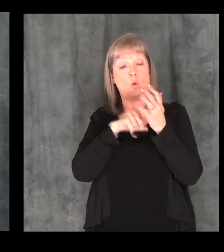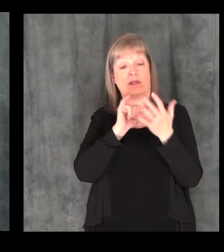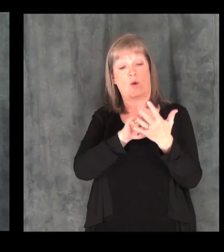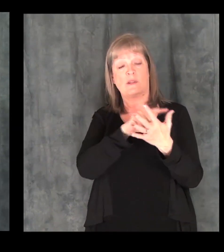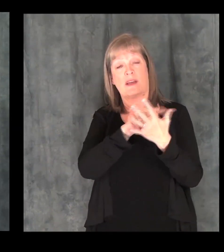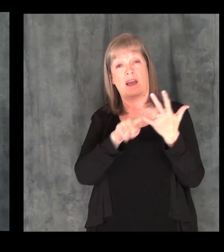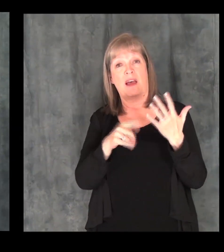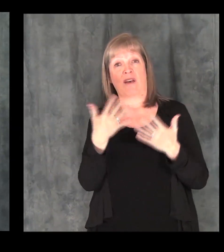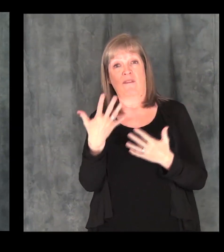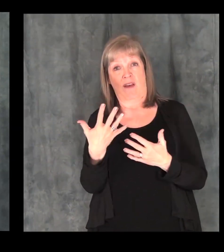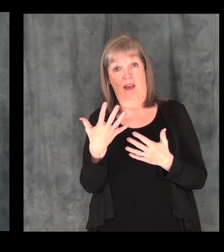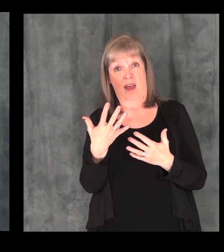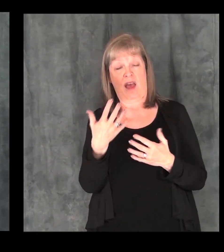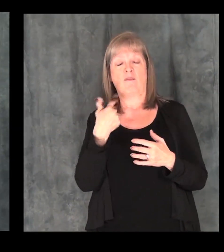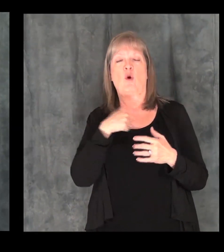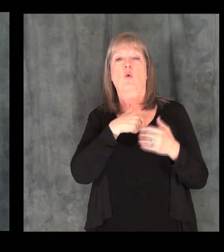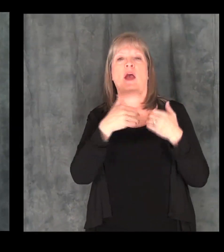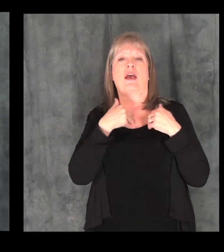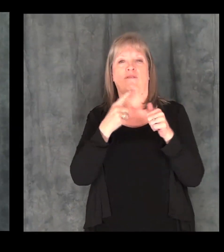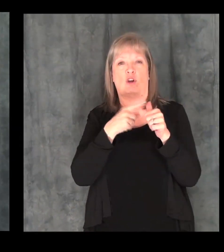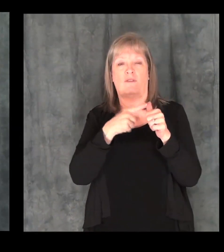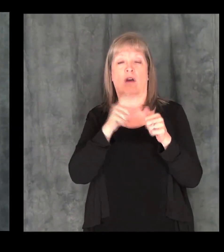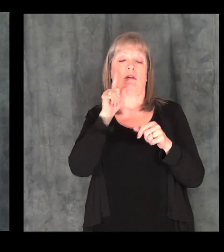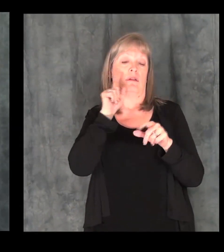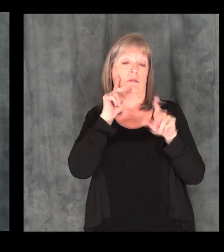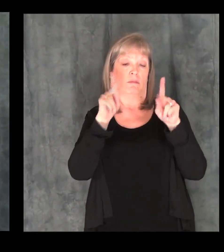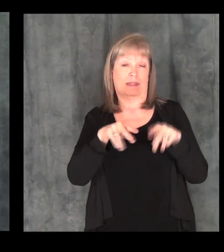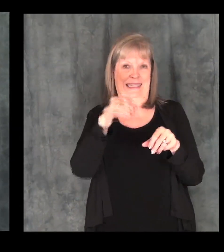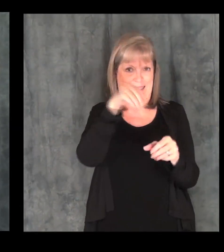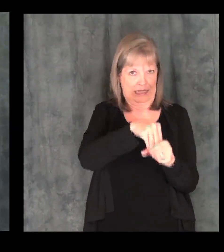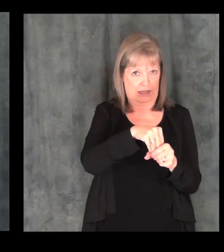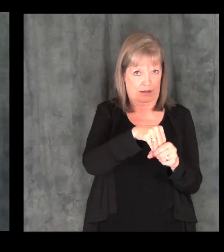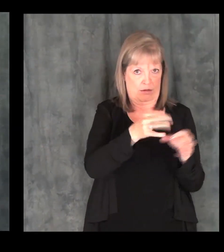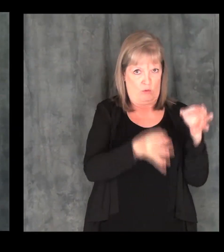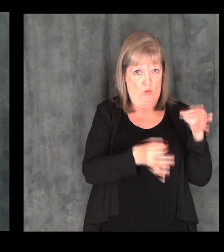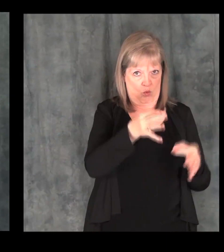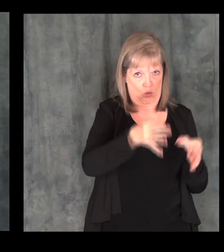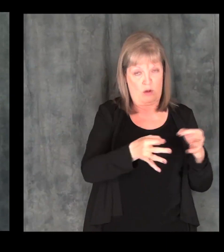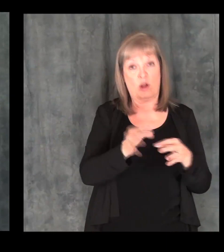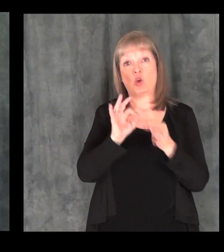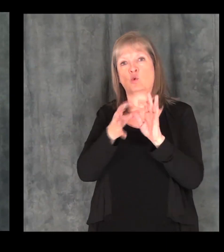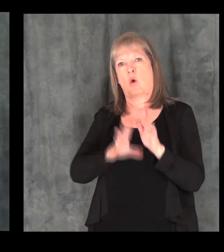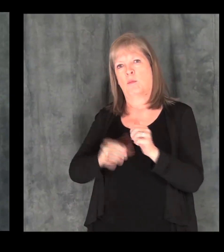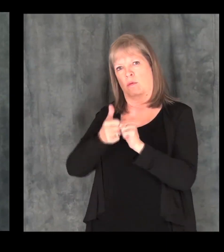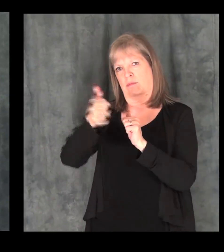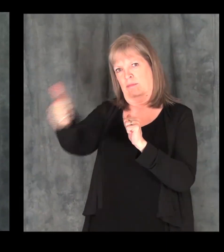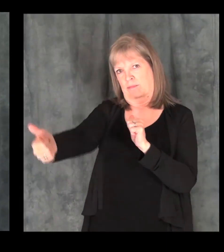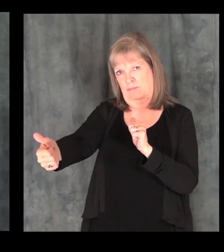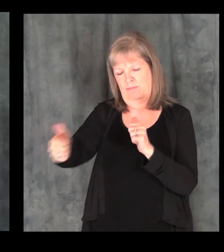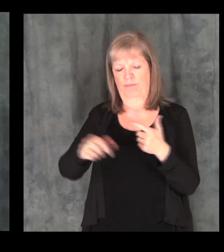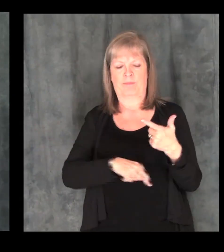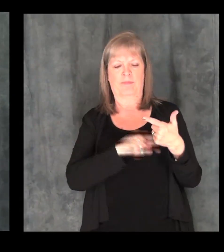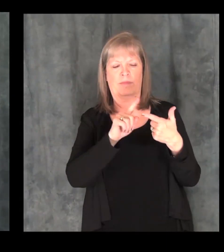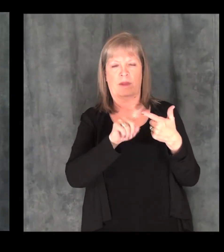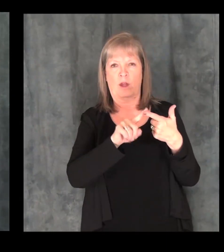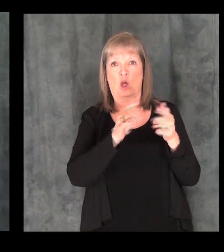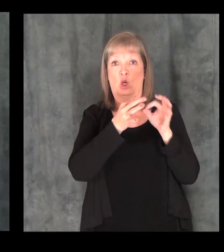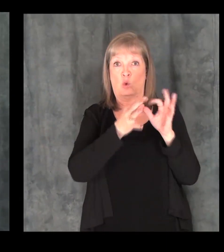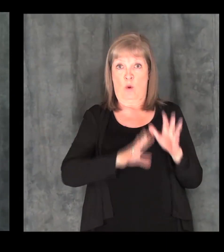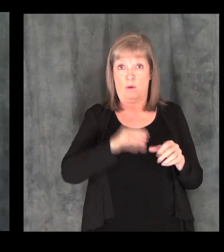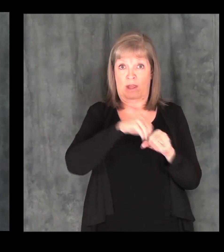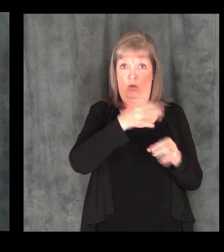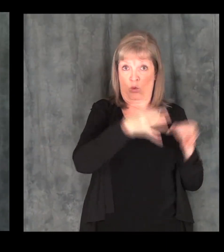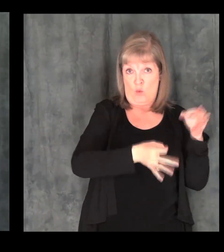we had, first of all, deaf person in the court, interpreter remotely. Then we had interpreter in the